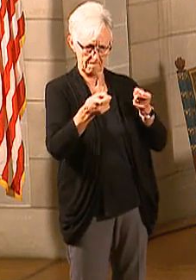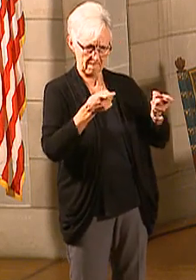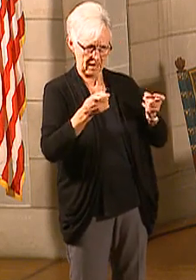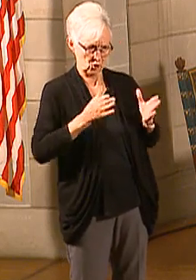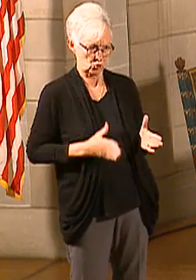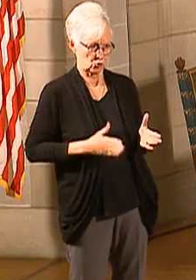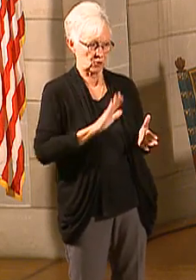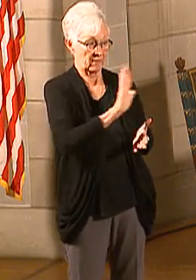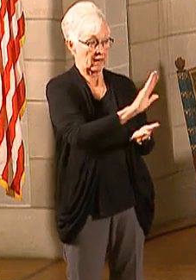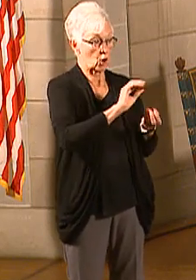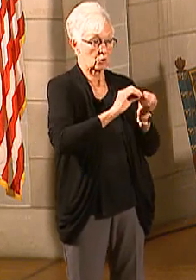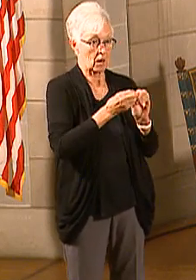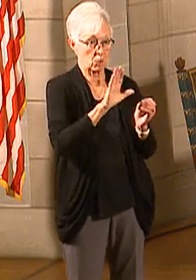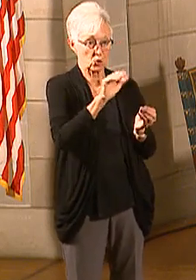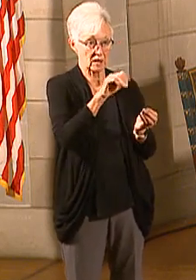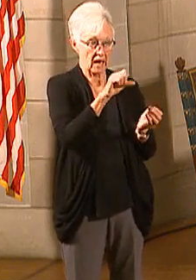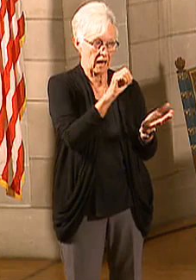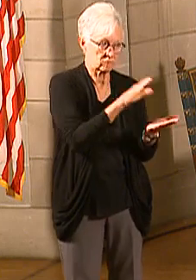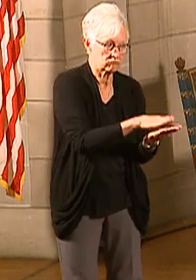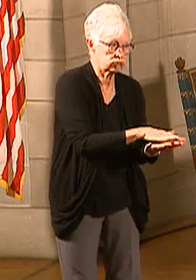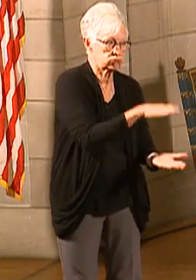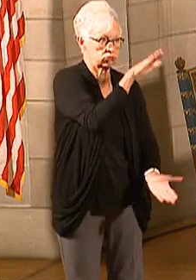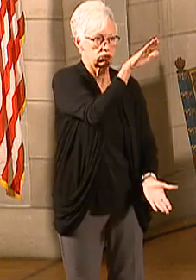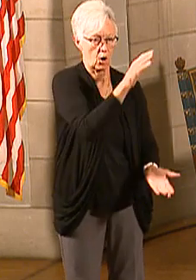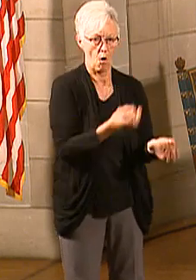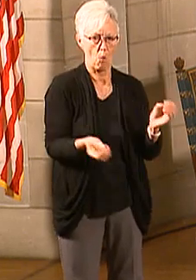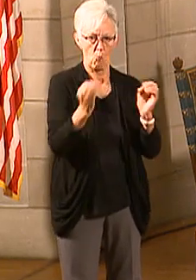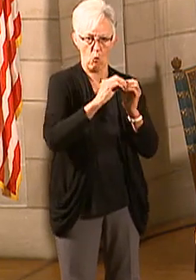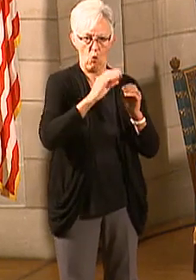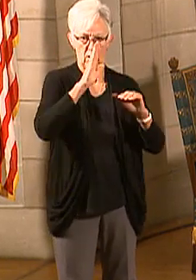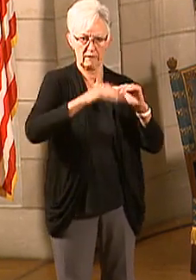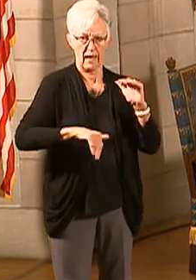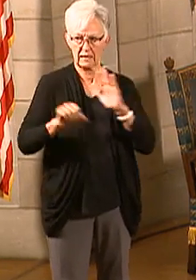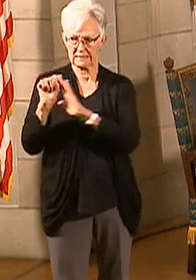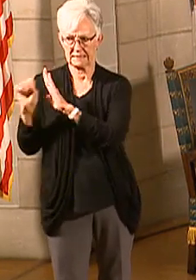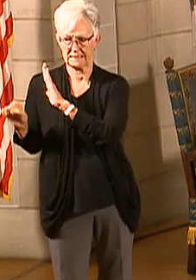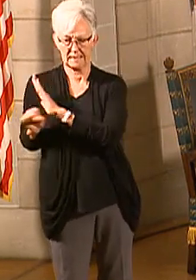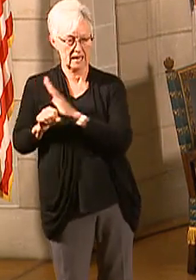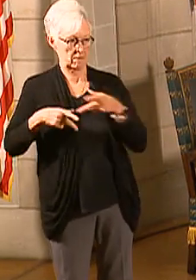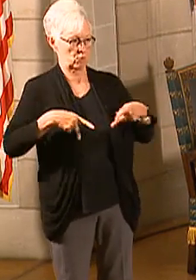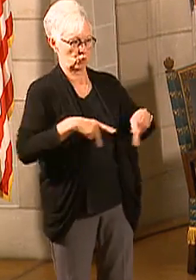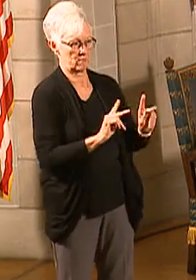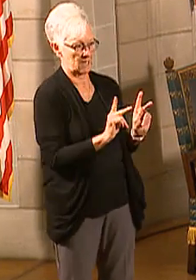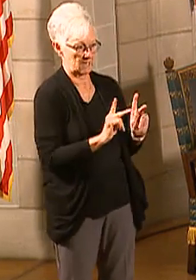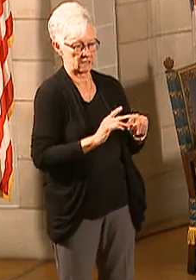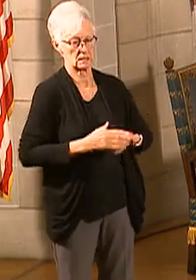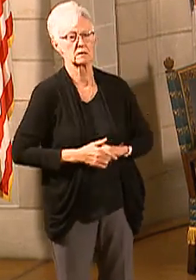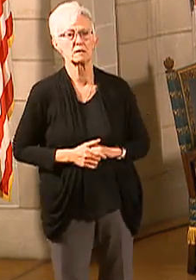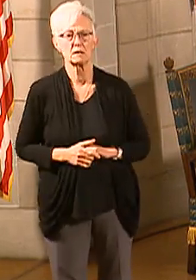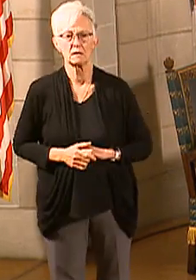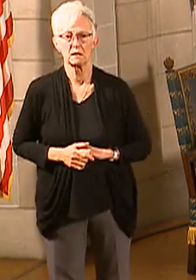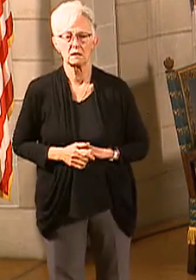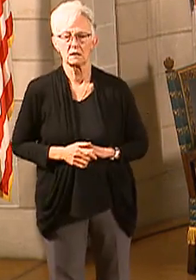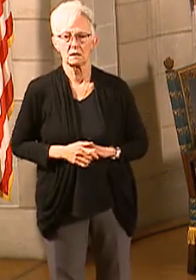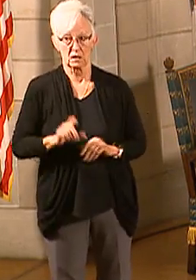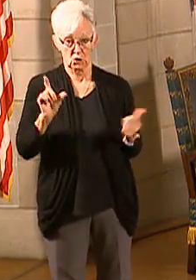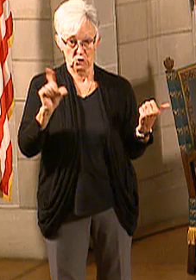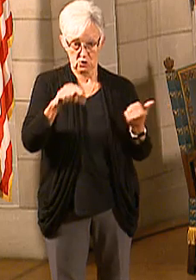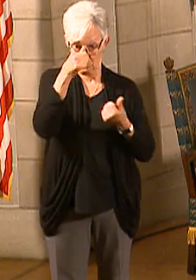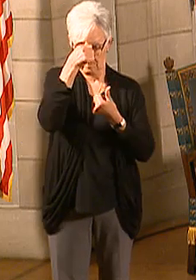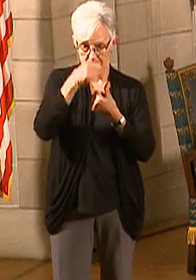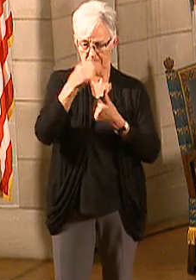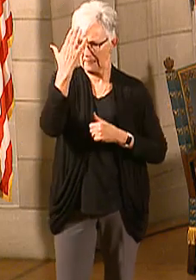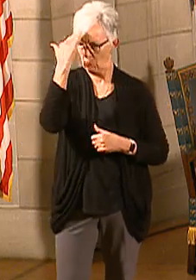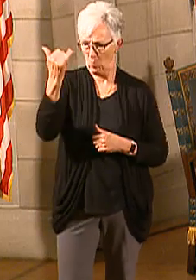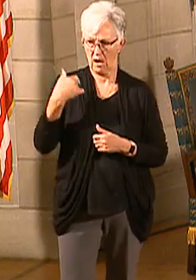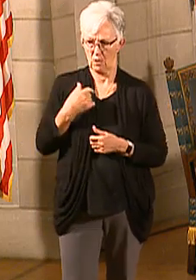caseloads that are in excess of what statute requires. What are we doing to address it? I think that one of the things we have to remember is one of the reasons why we discontinued our